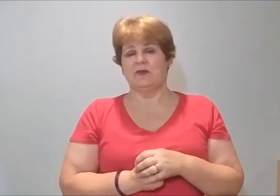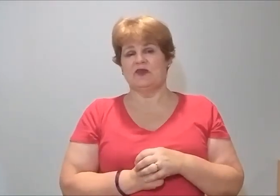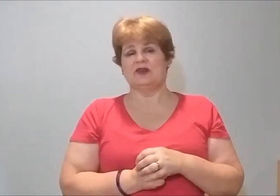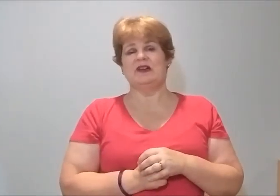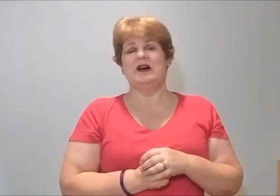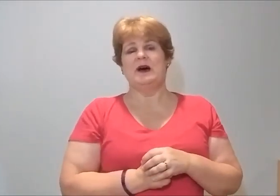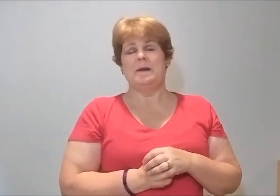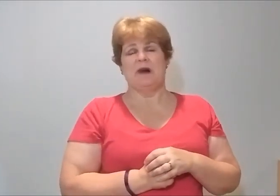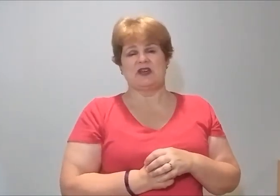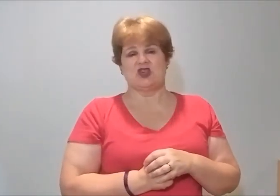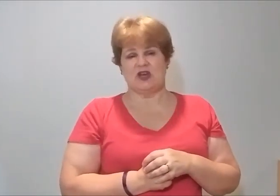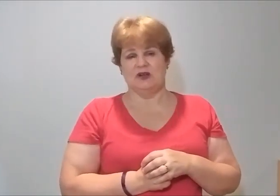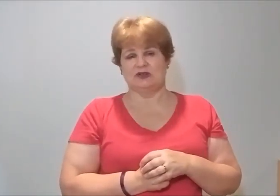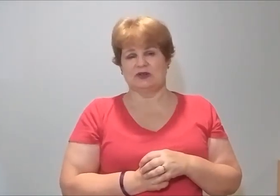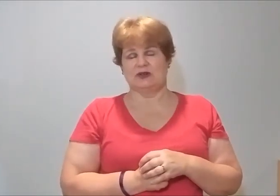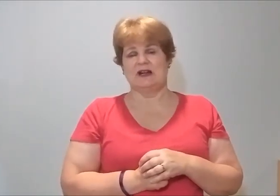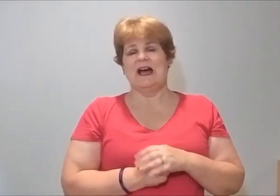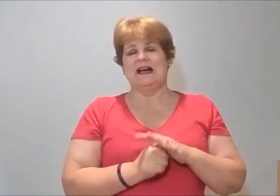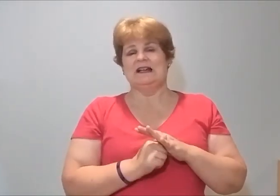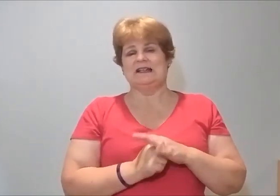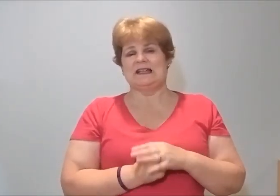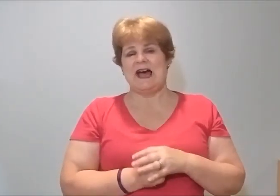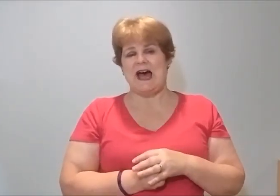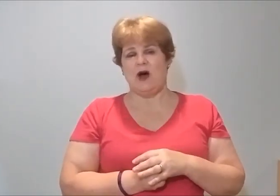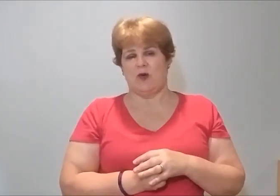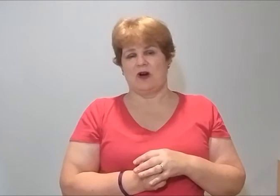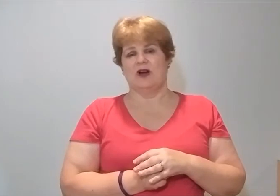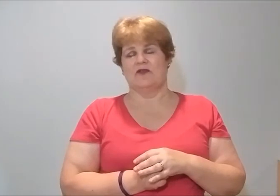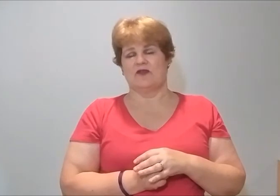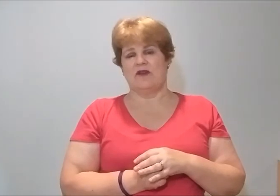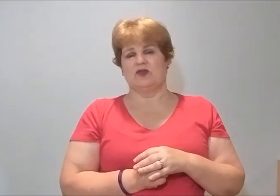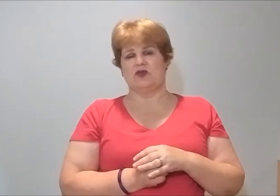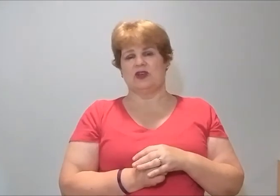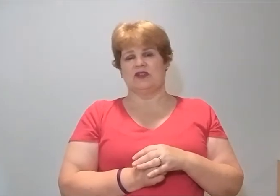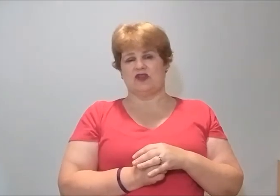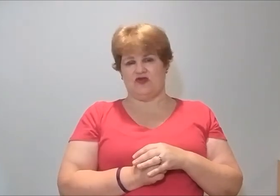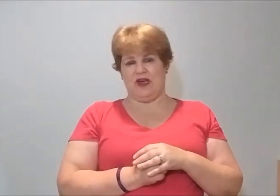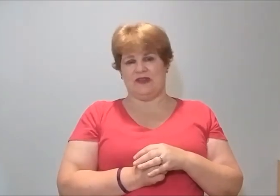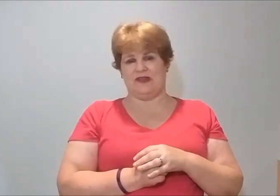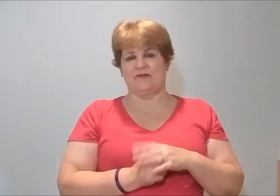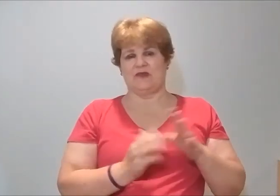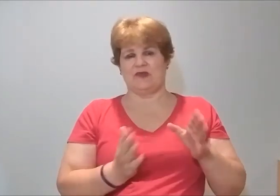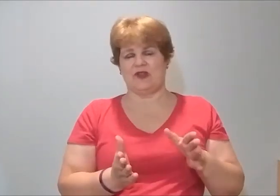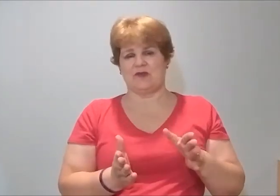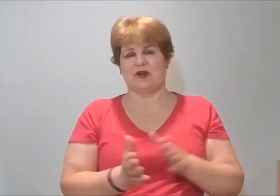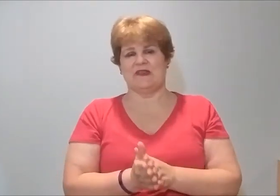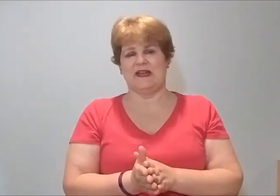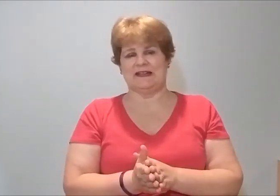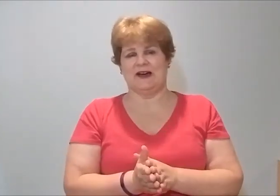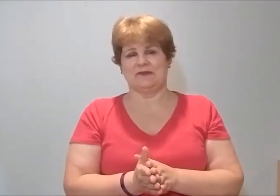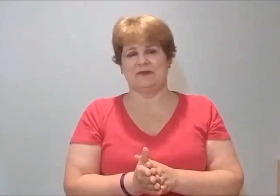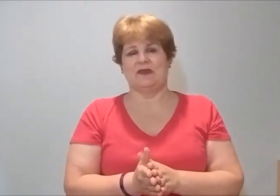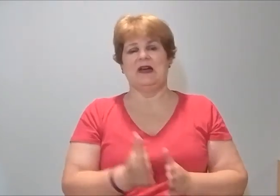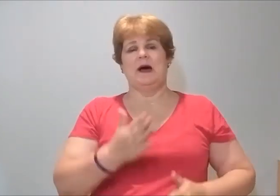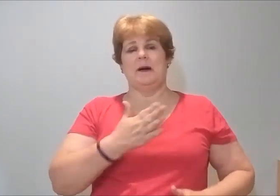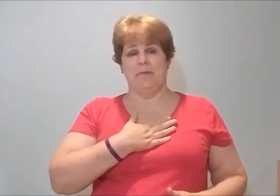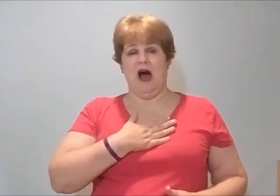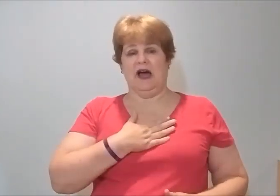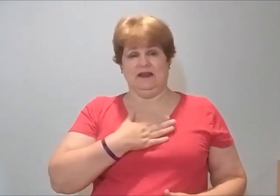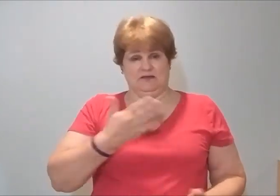comfort, my shelter, tower of refuge and strength. So let's break that down. My,